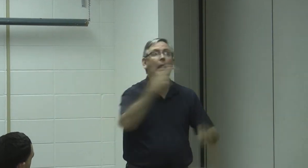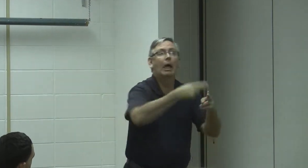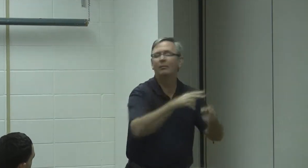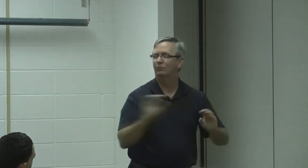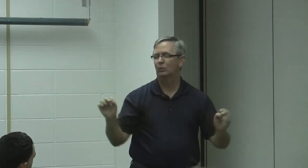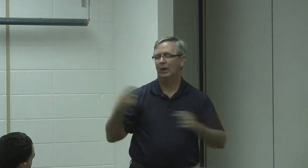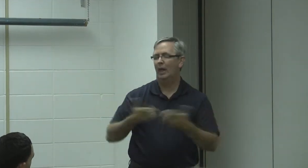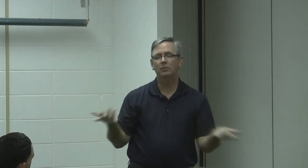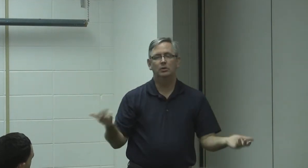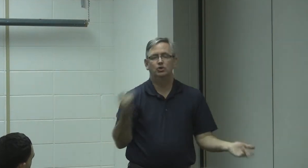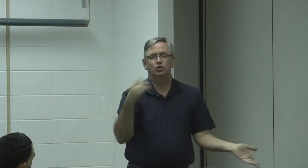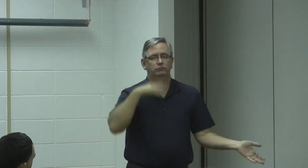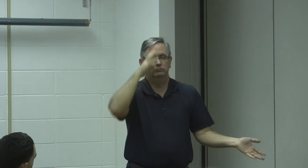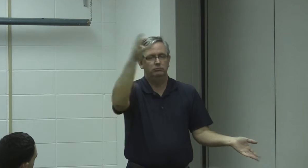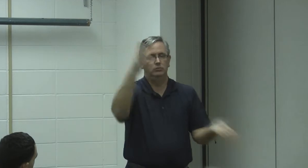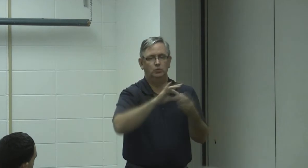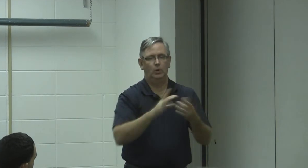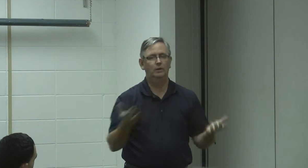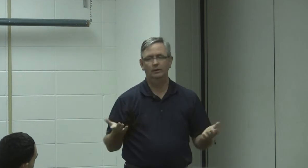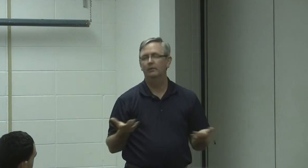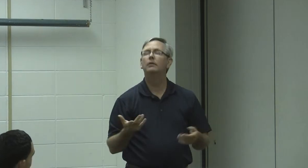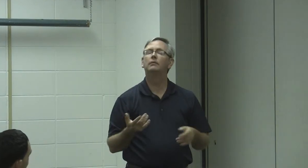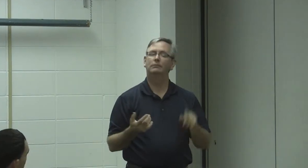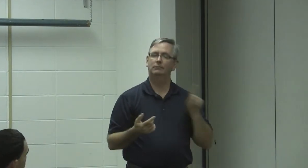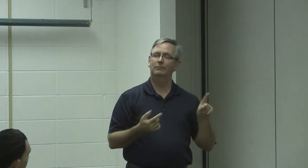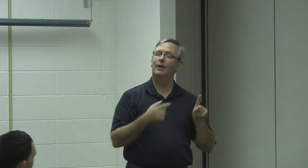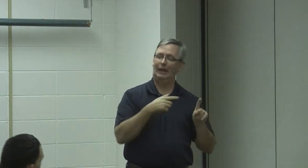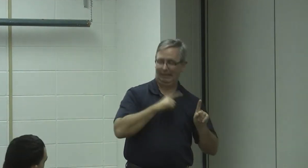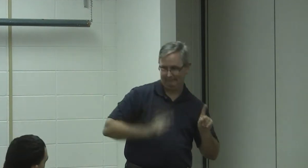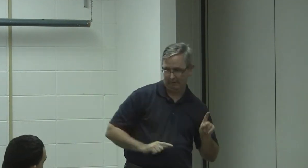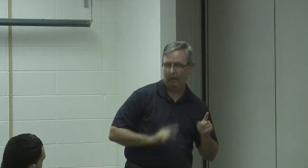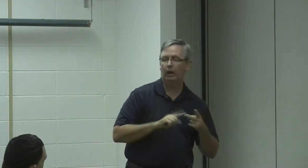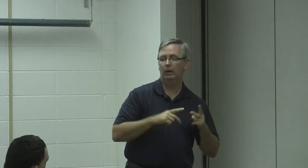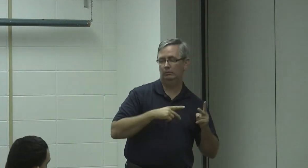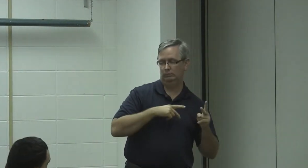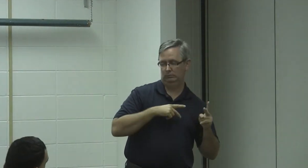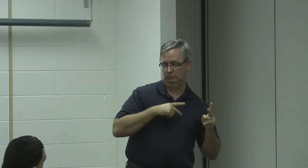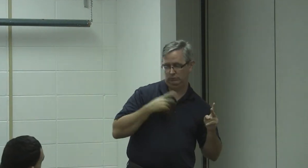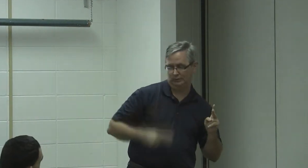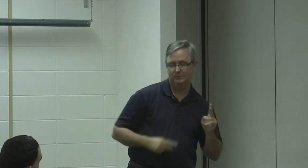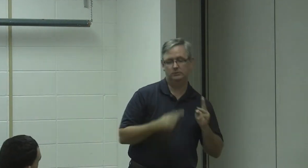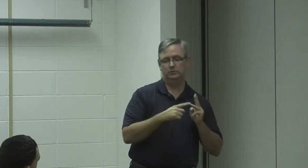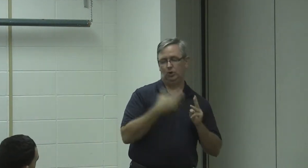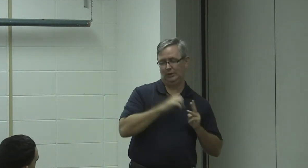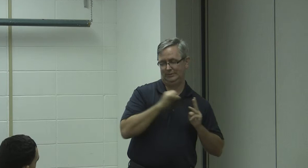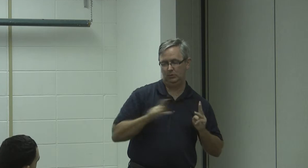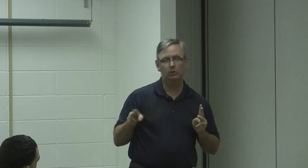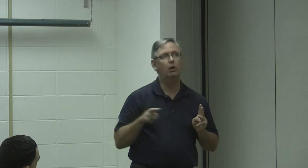And Jesus telling a story, and he said that a certain man, he didn't say who he was, but he said that